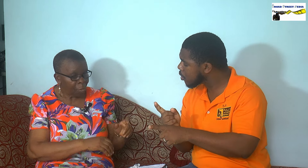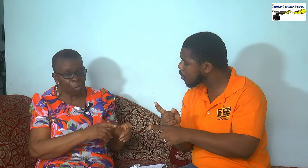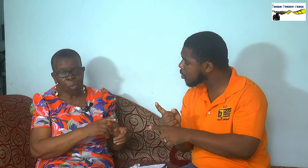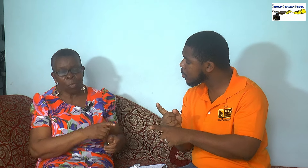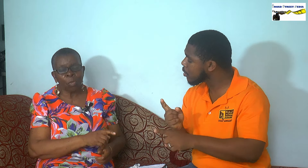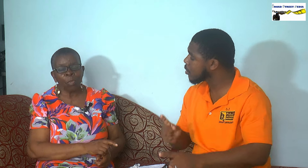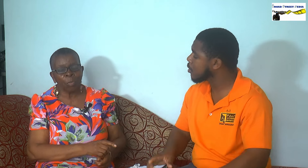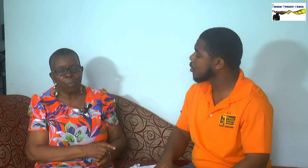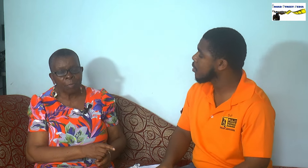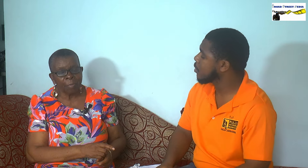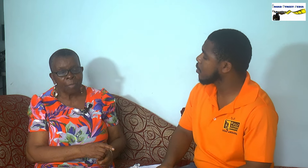that correct?